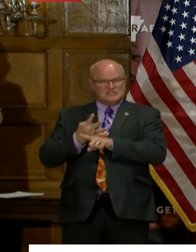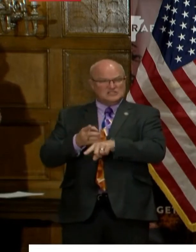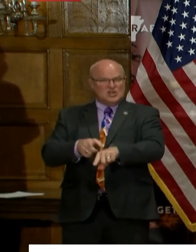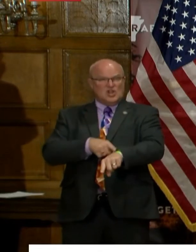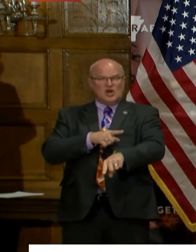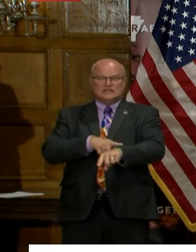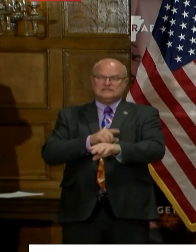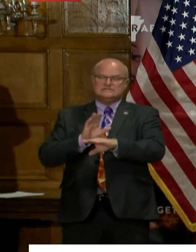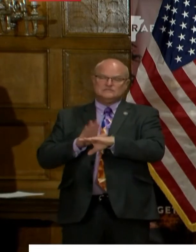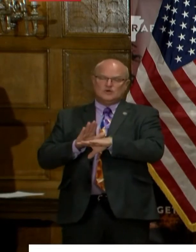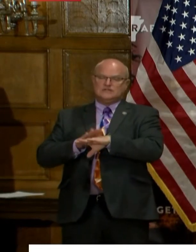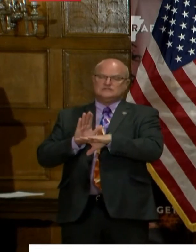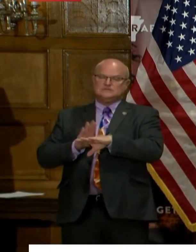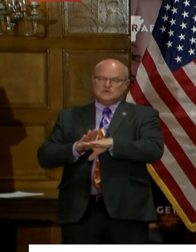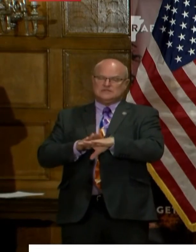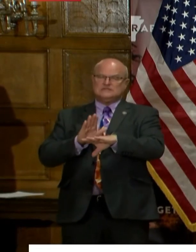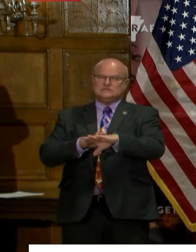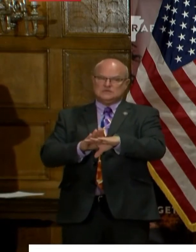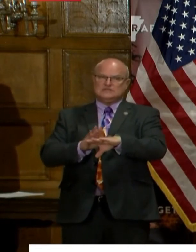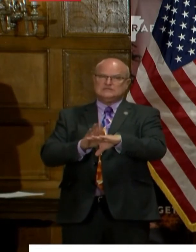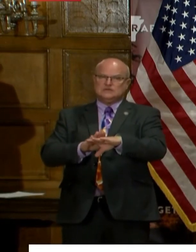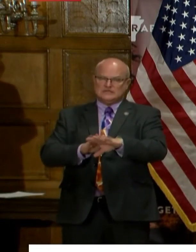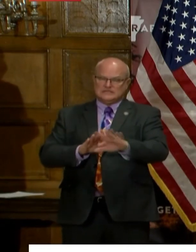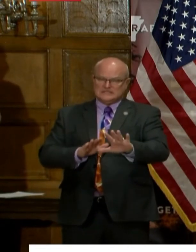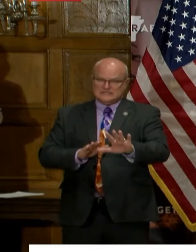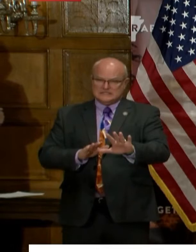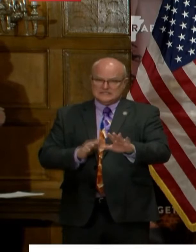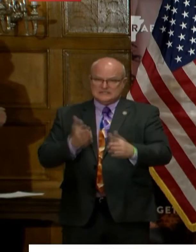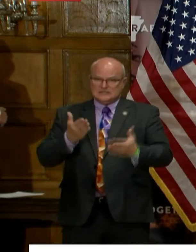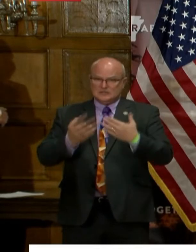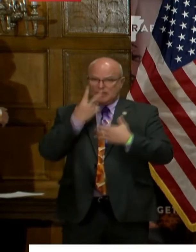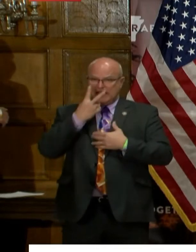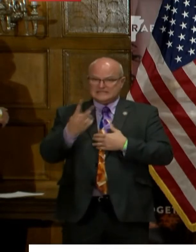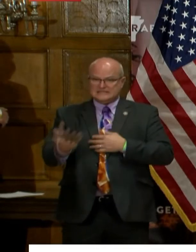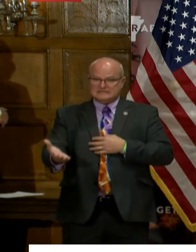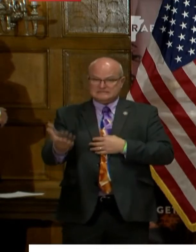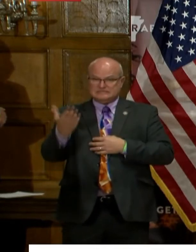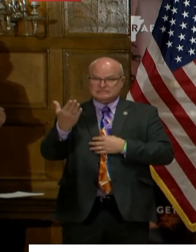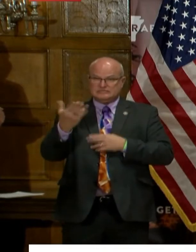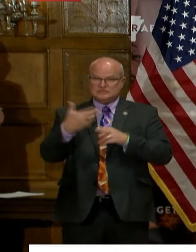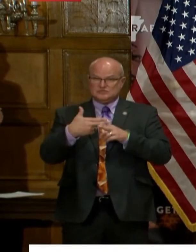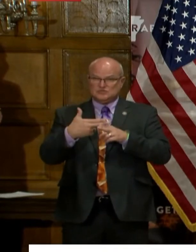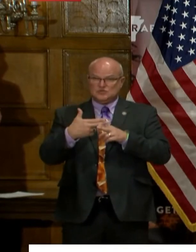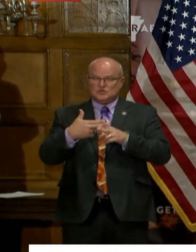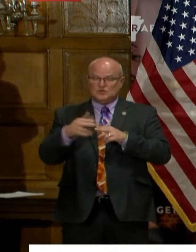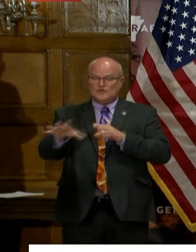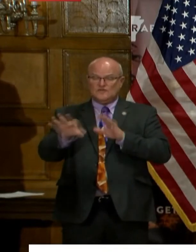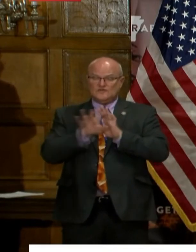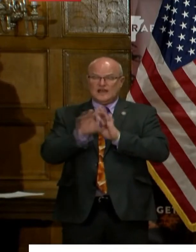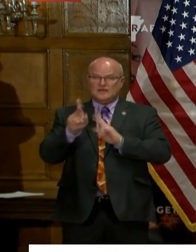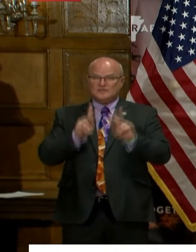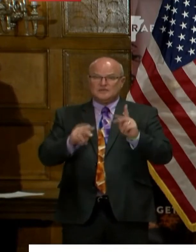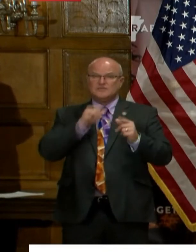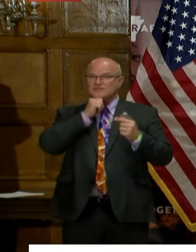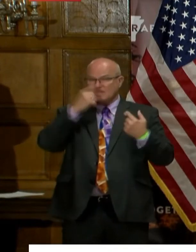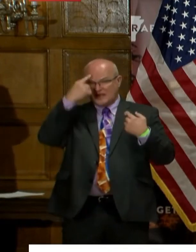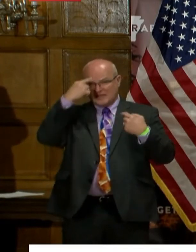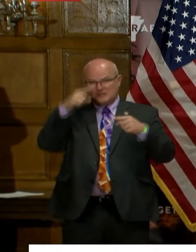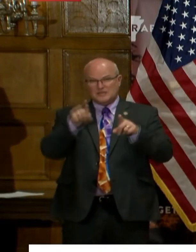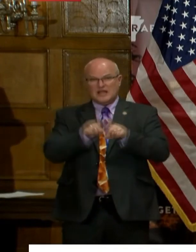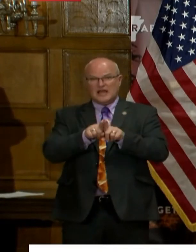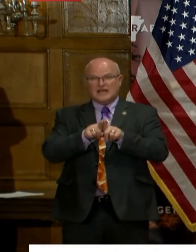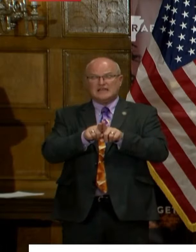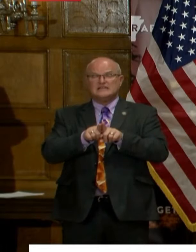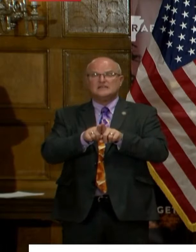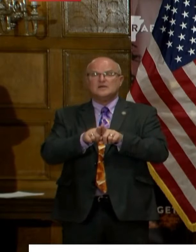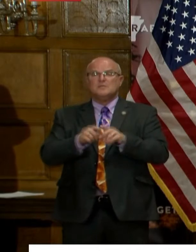given warnings. And so I think what you're going to see in the coming days is when we find people that are non-compliant,